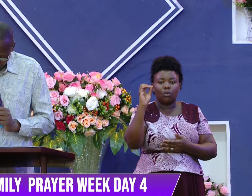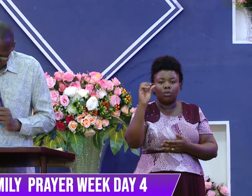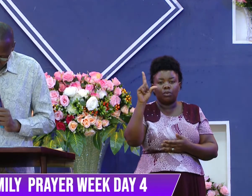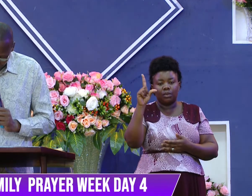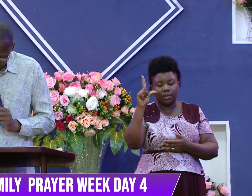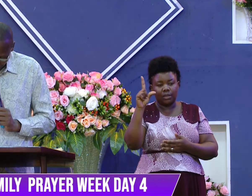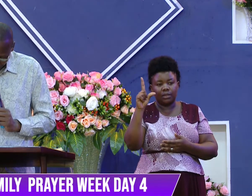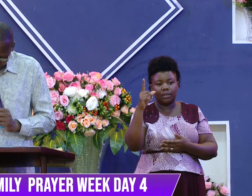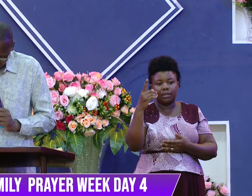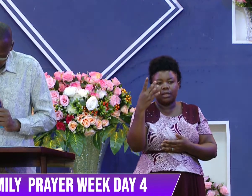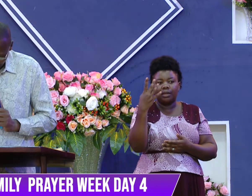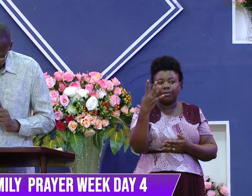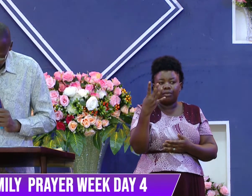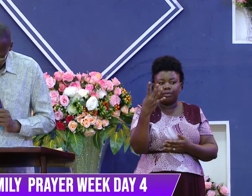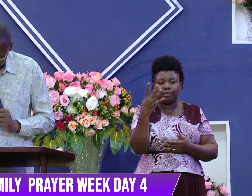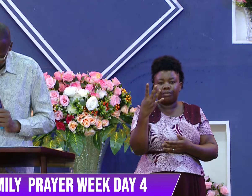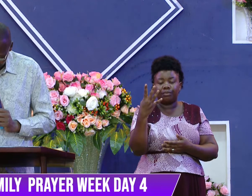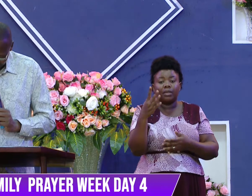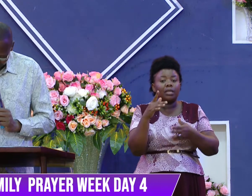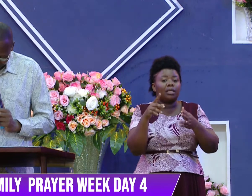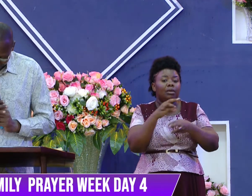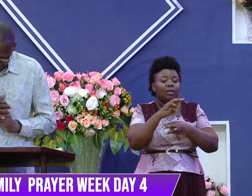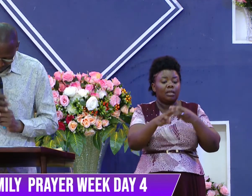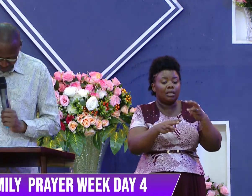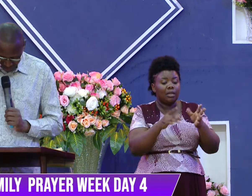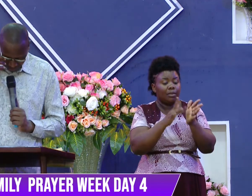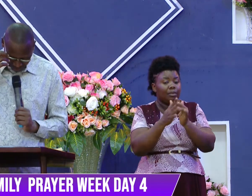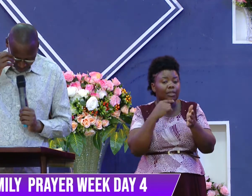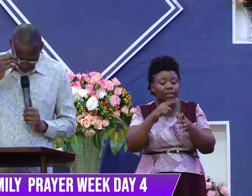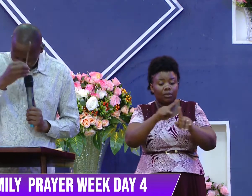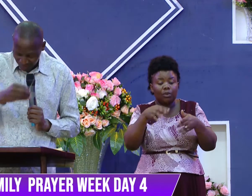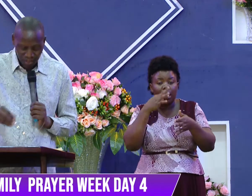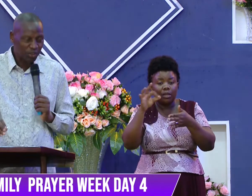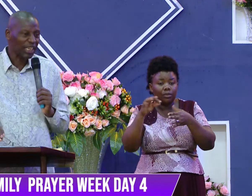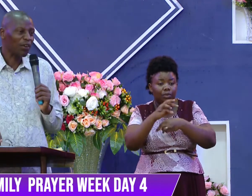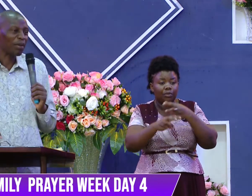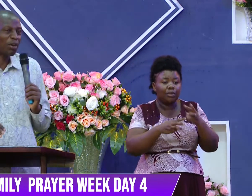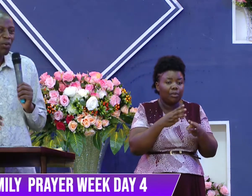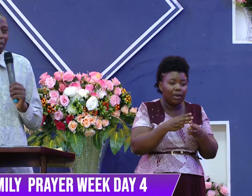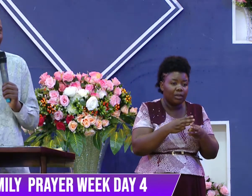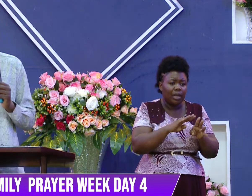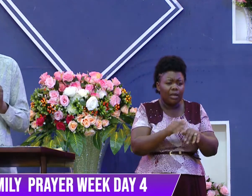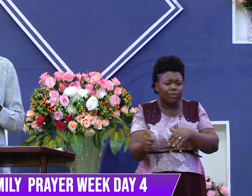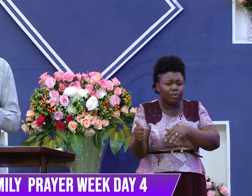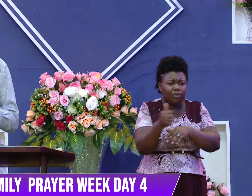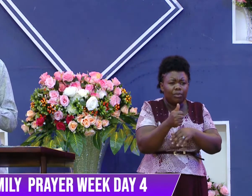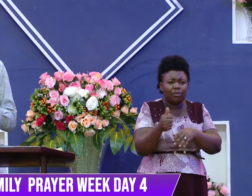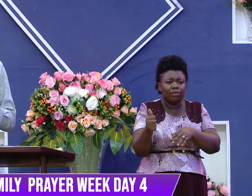Colossians 4:5 and 6. We are called the salt of the world.